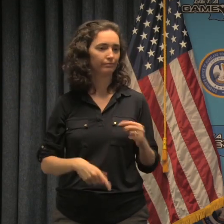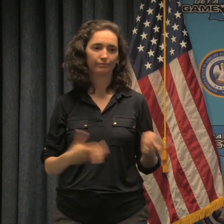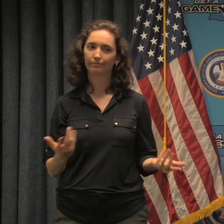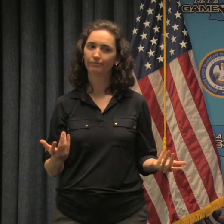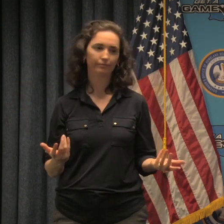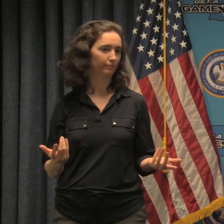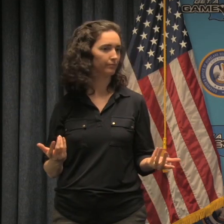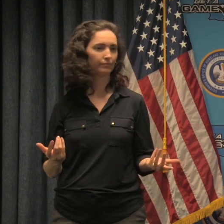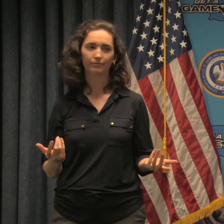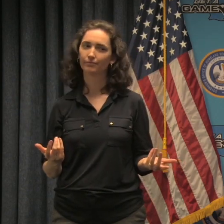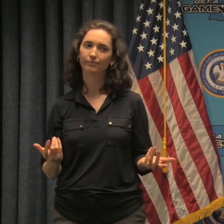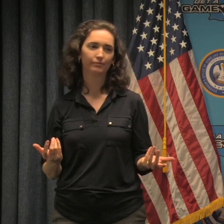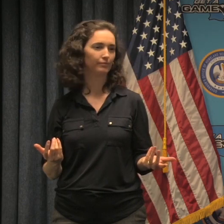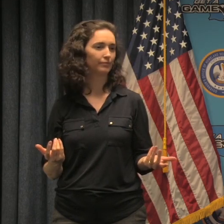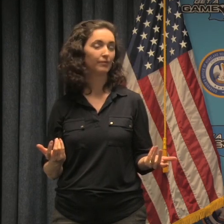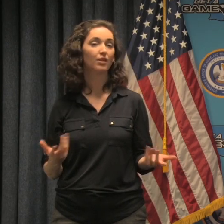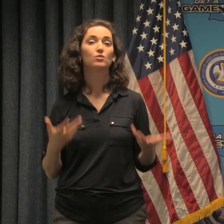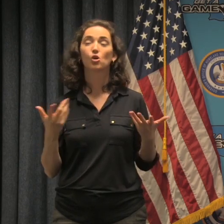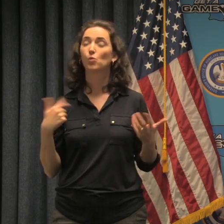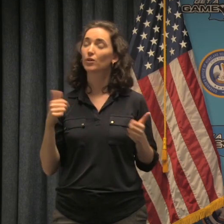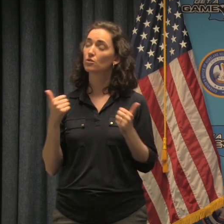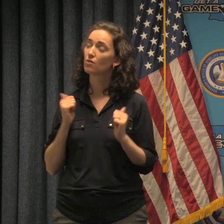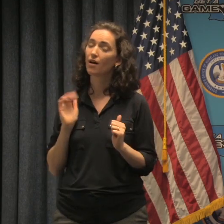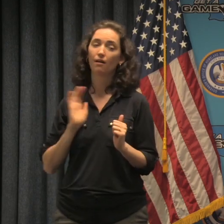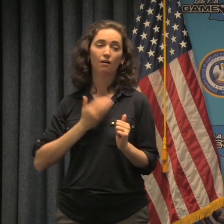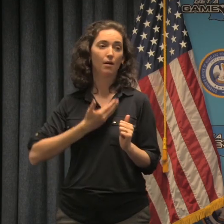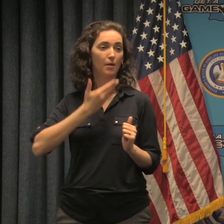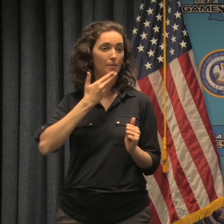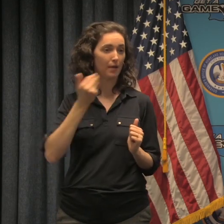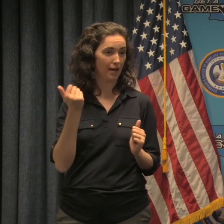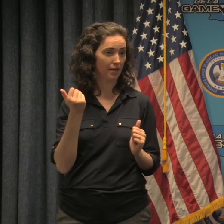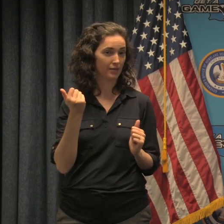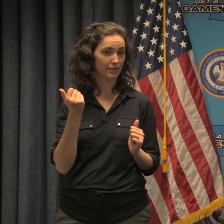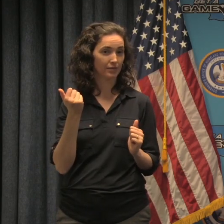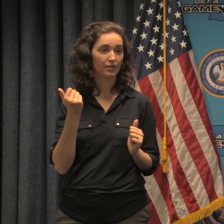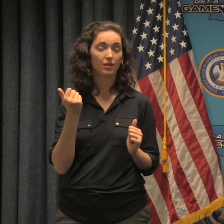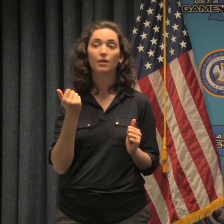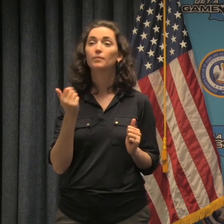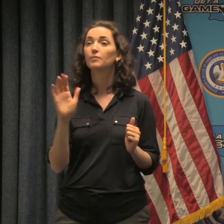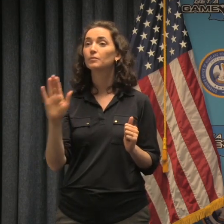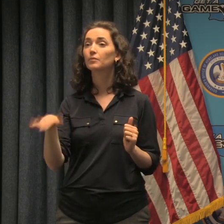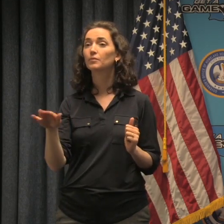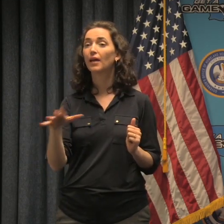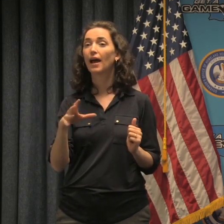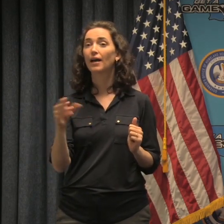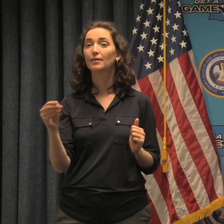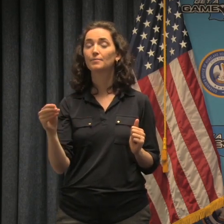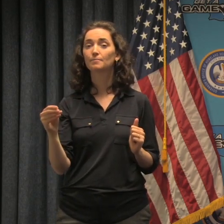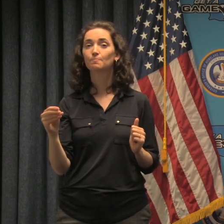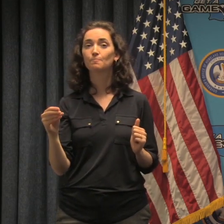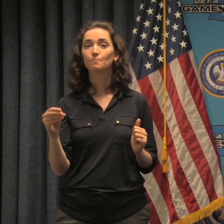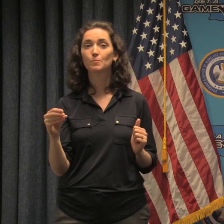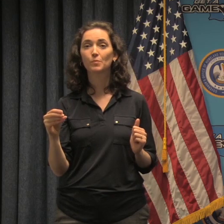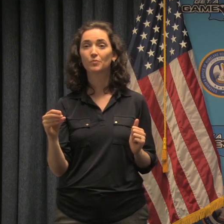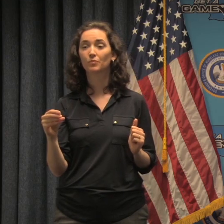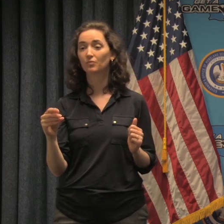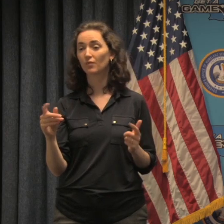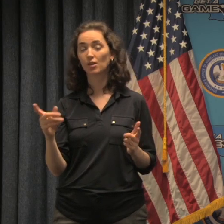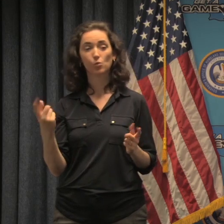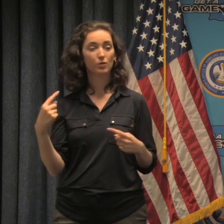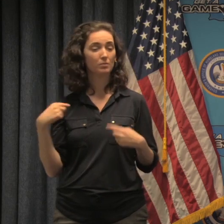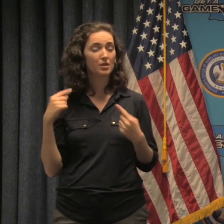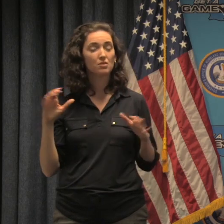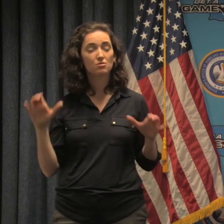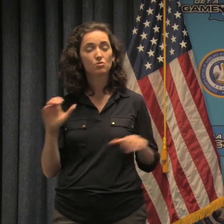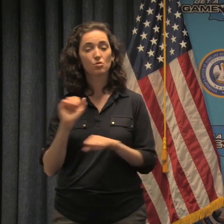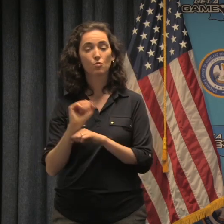now. And so we're doing the very best we can, and I appreciate all the work that we've been able to do with